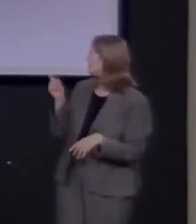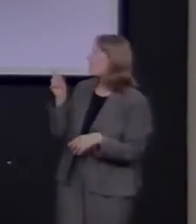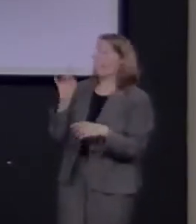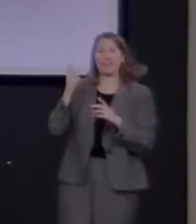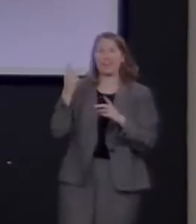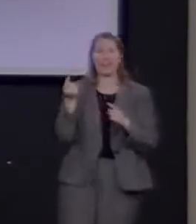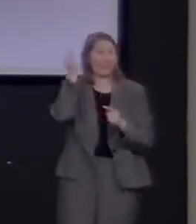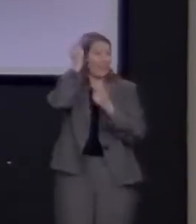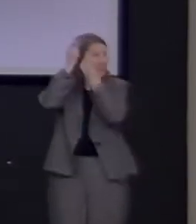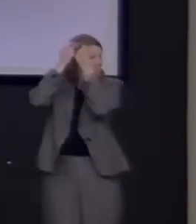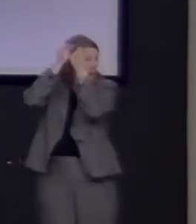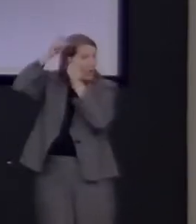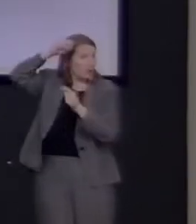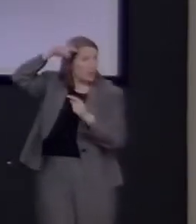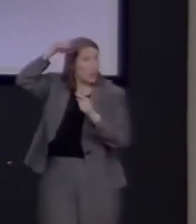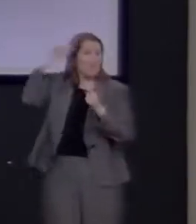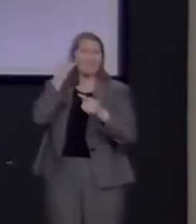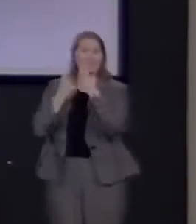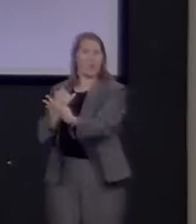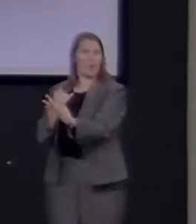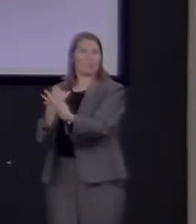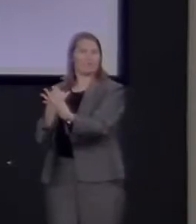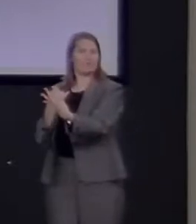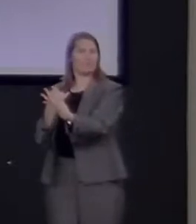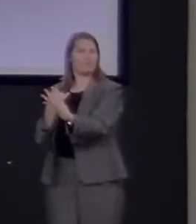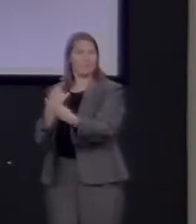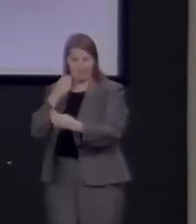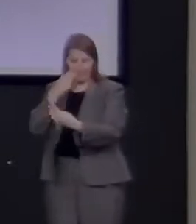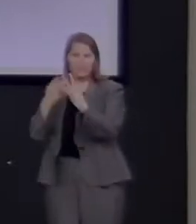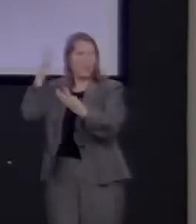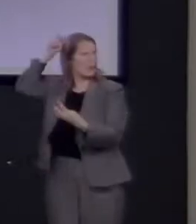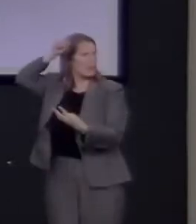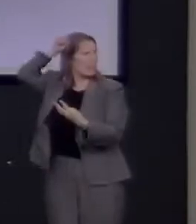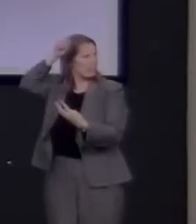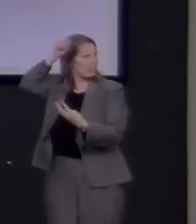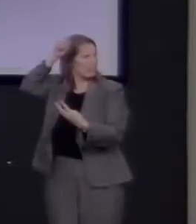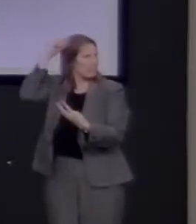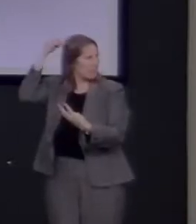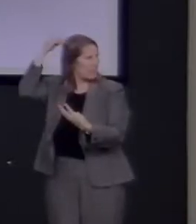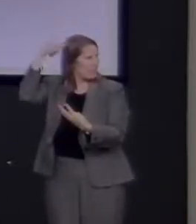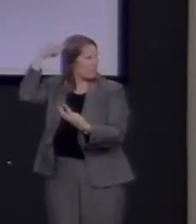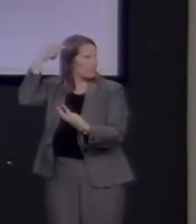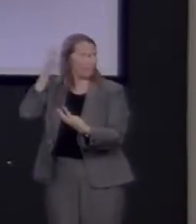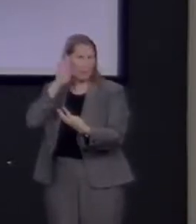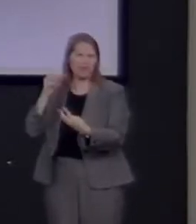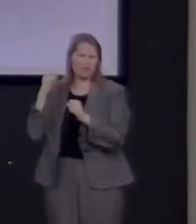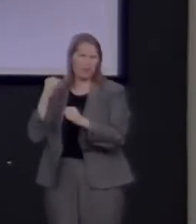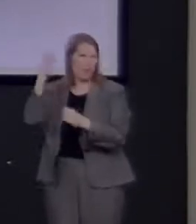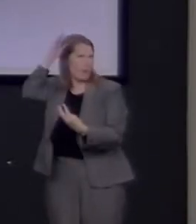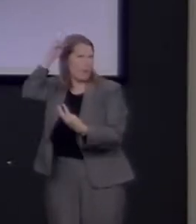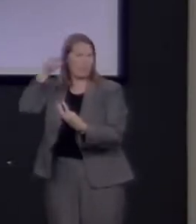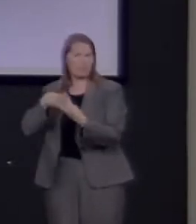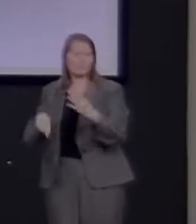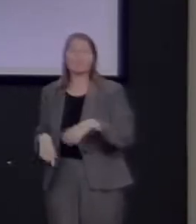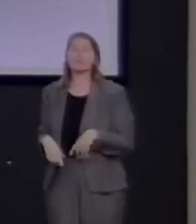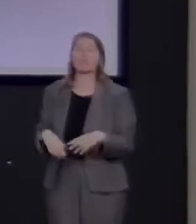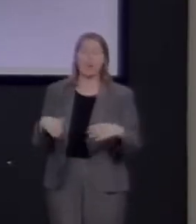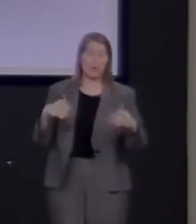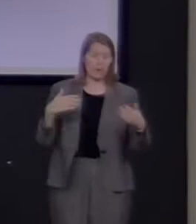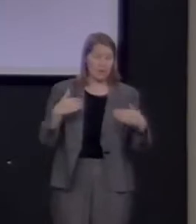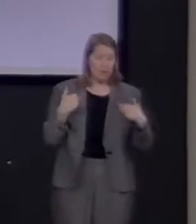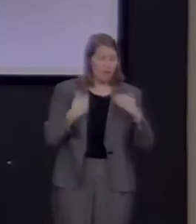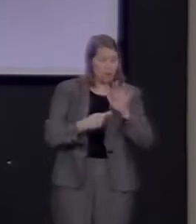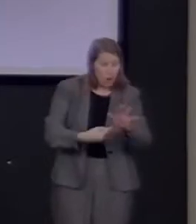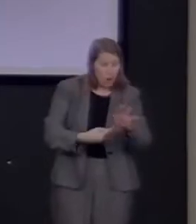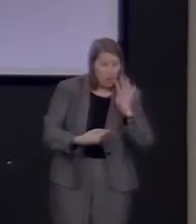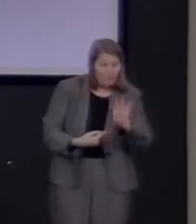neuron. As you will be able to see from the slide, this neuron fires most vigorously when the monkey is presented with